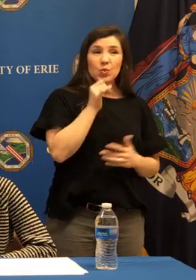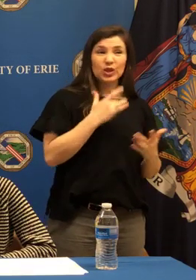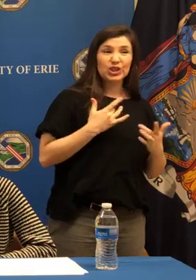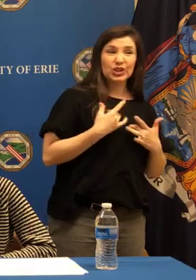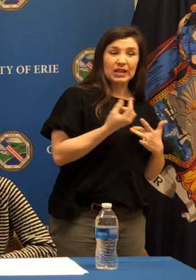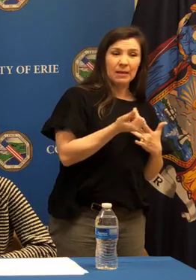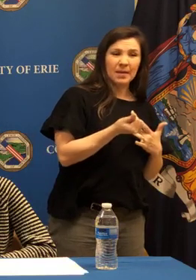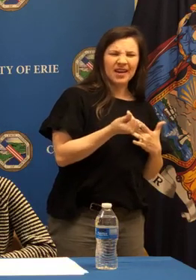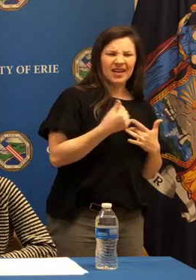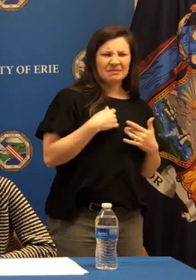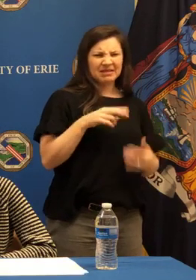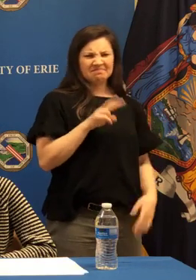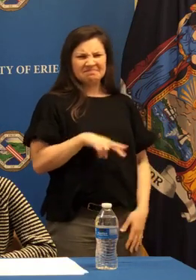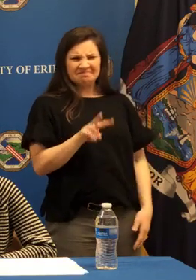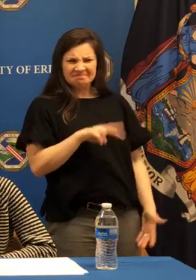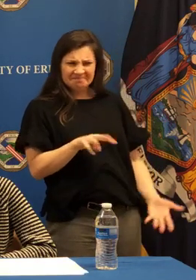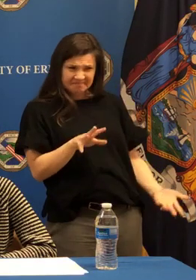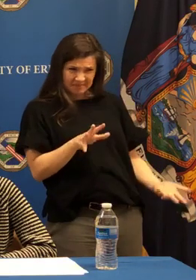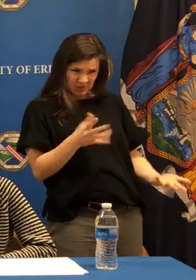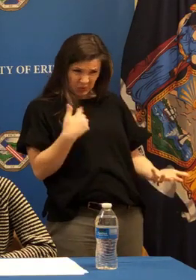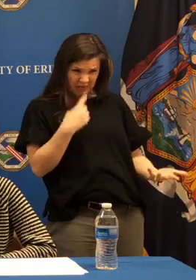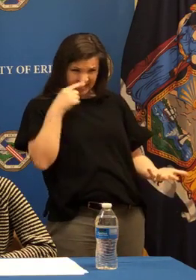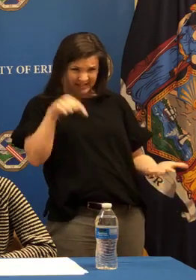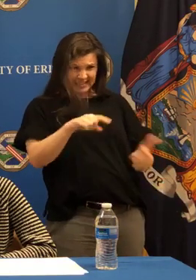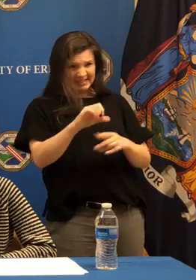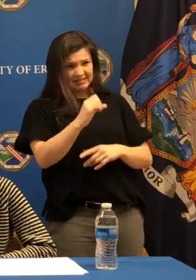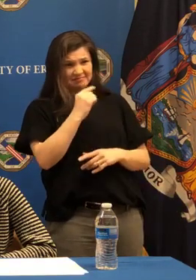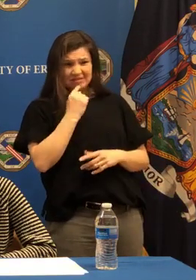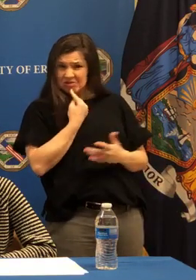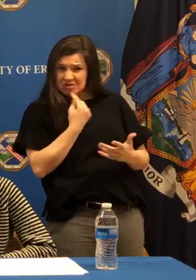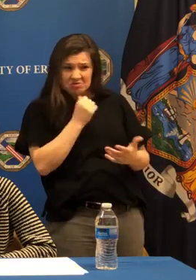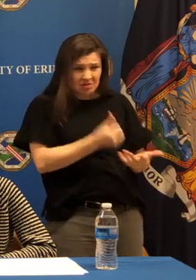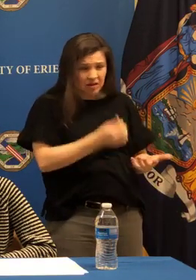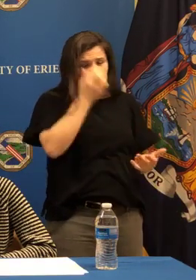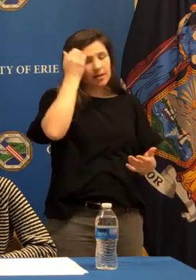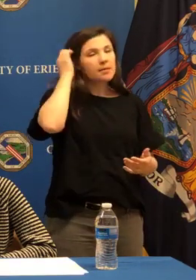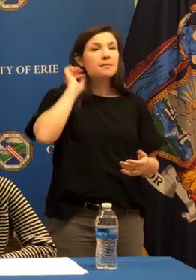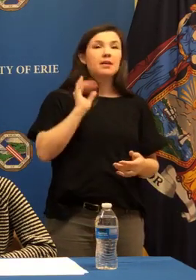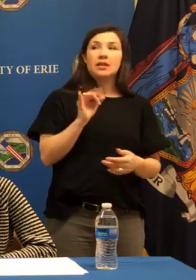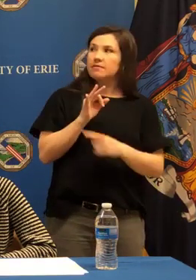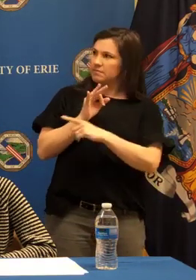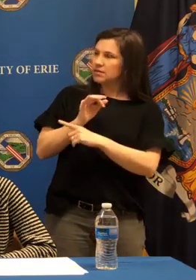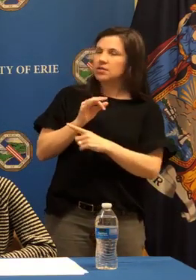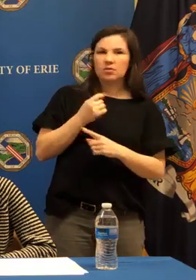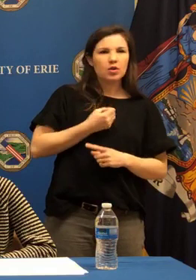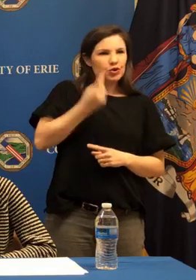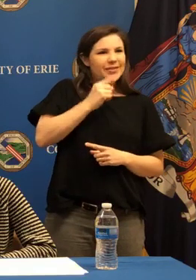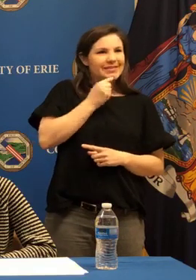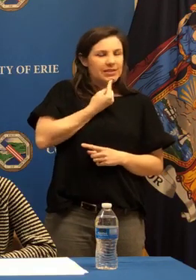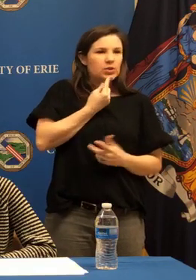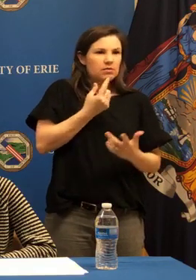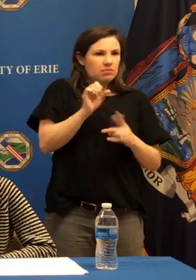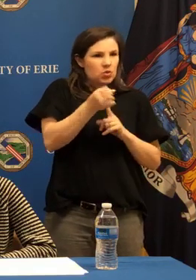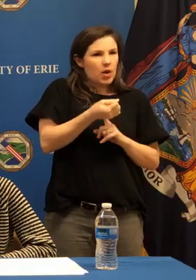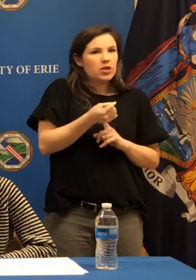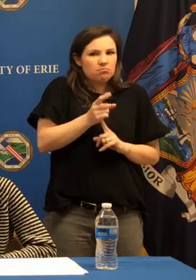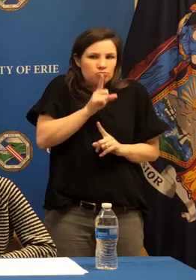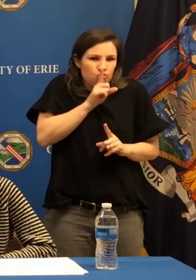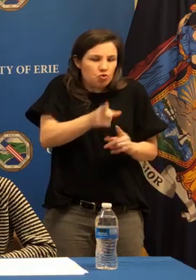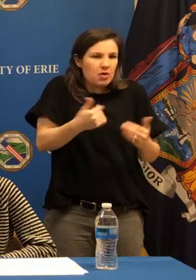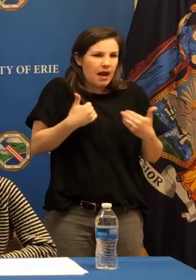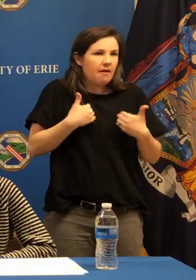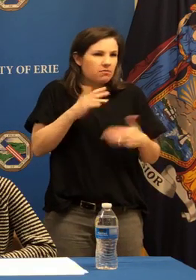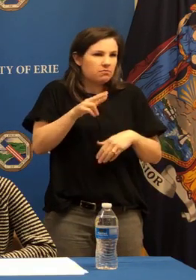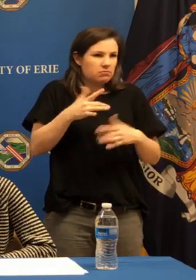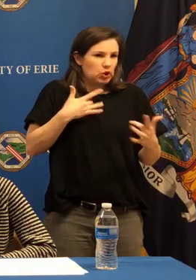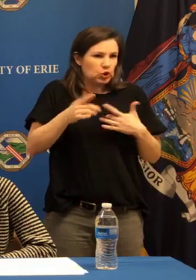think there'd be questions as to whether or not you're taking this seriously. But if people are taking this seriously, they should have some concerns. We want you to know